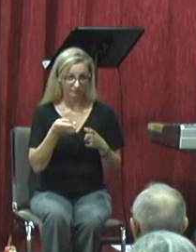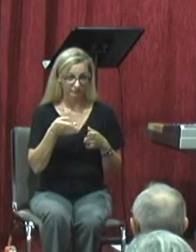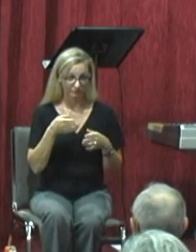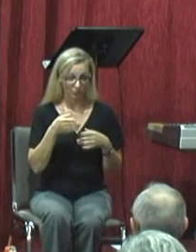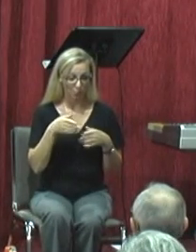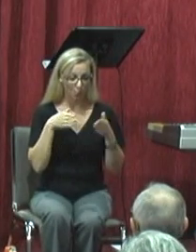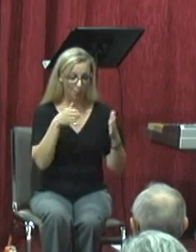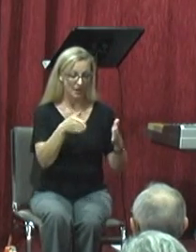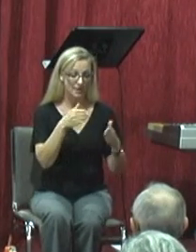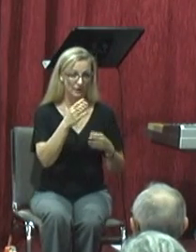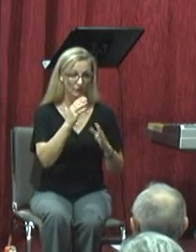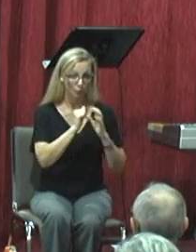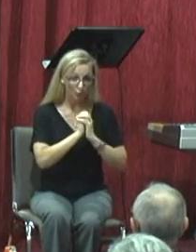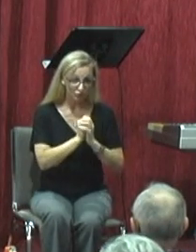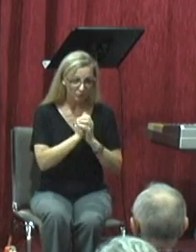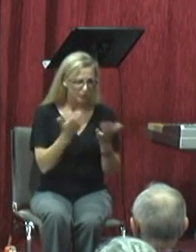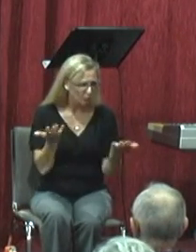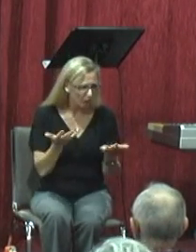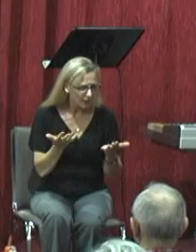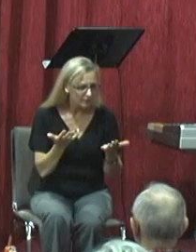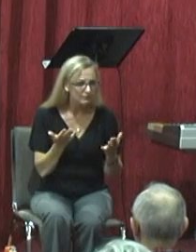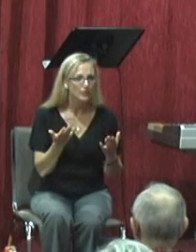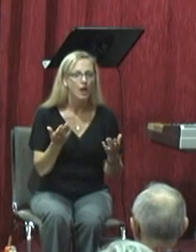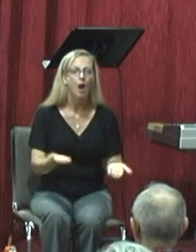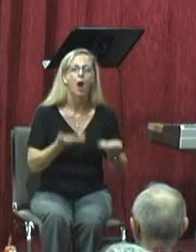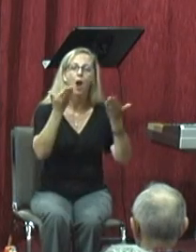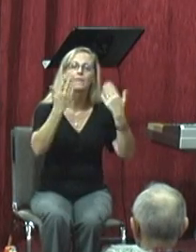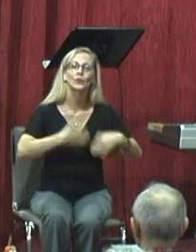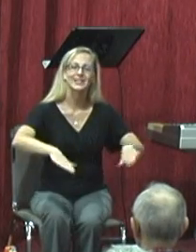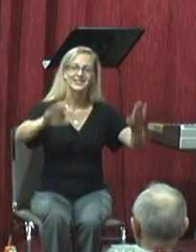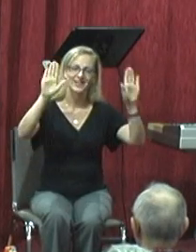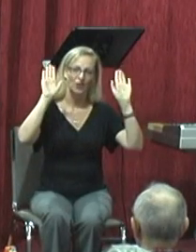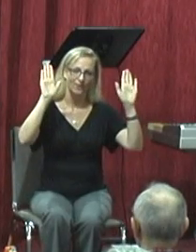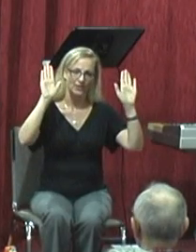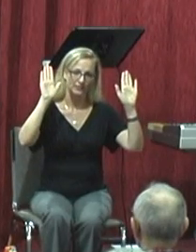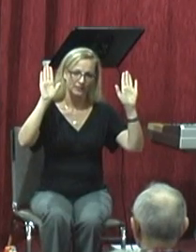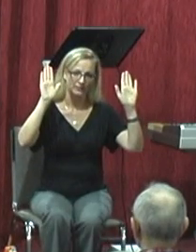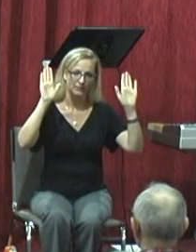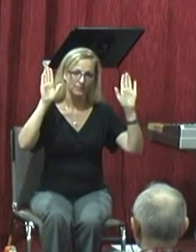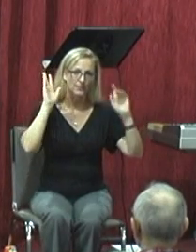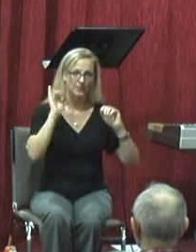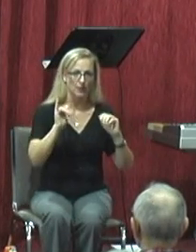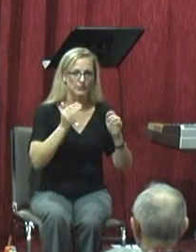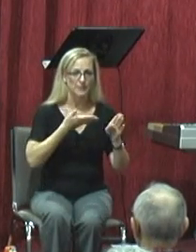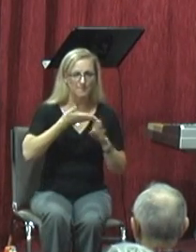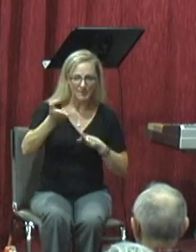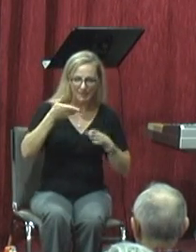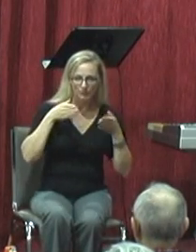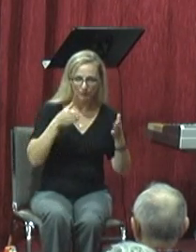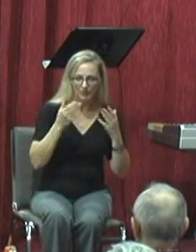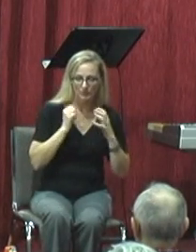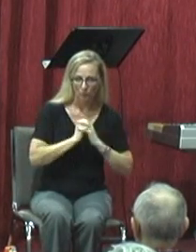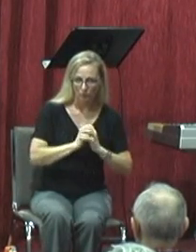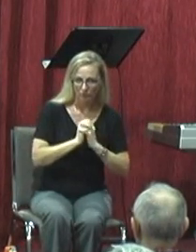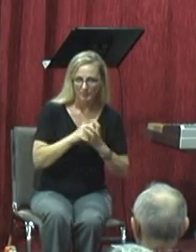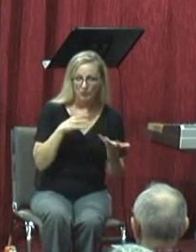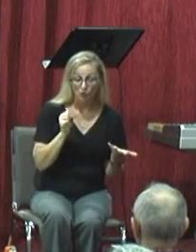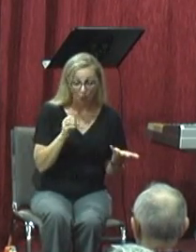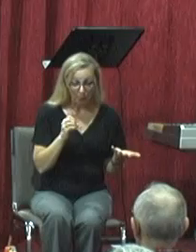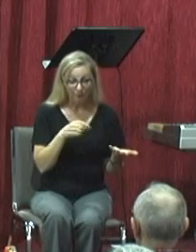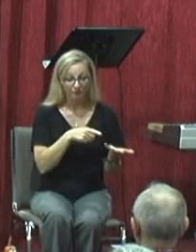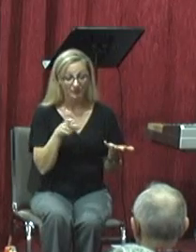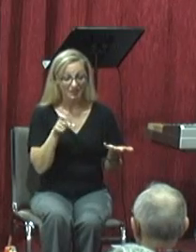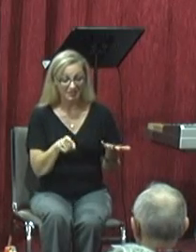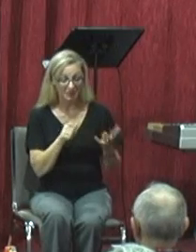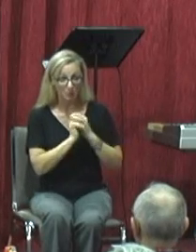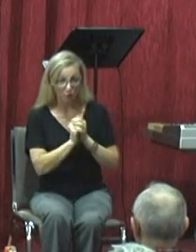offering sacrifices. That was the main form of worship. So the Kohanim were worship leaders. They